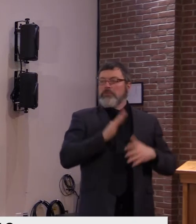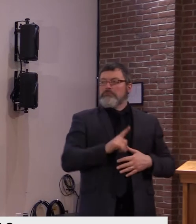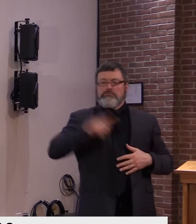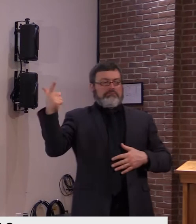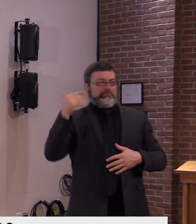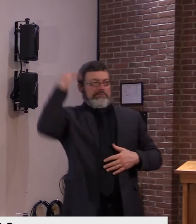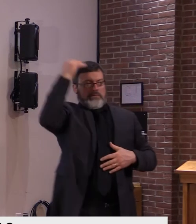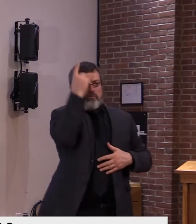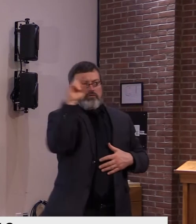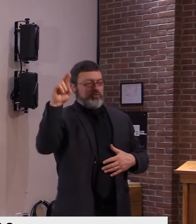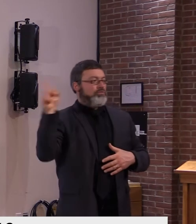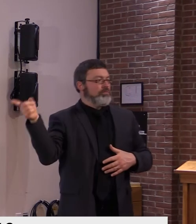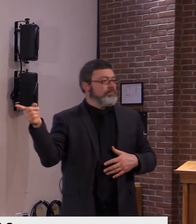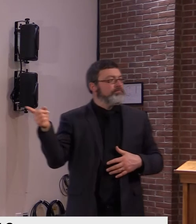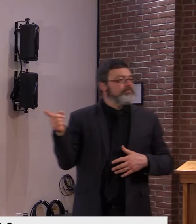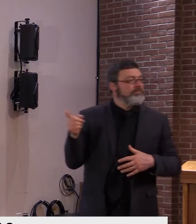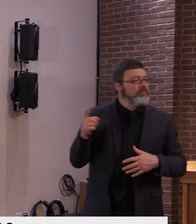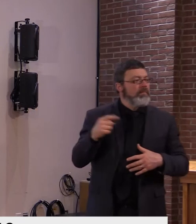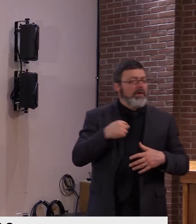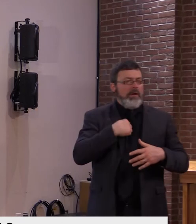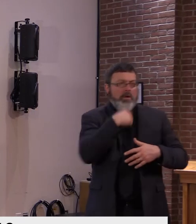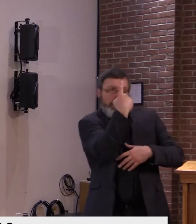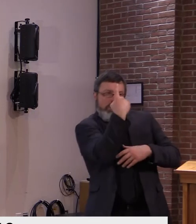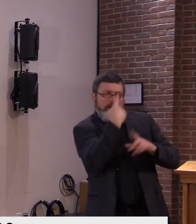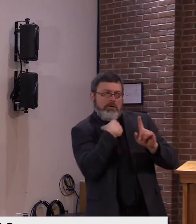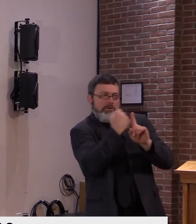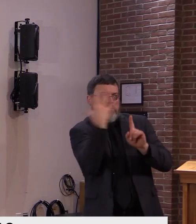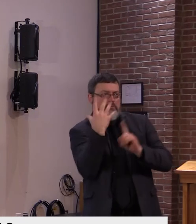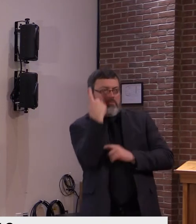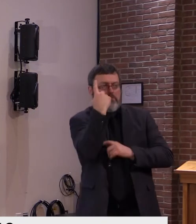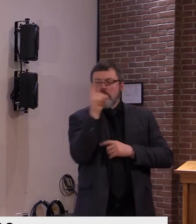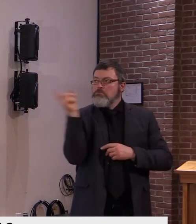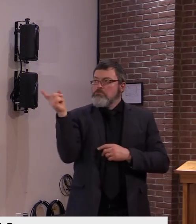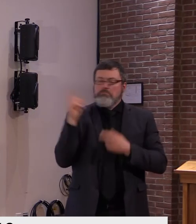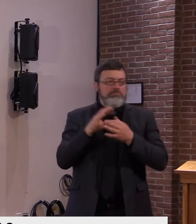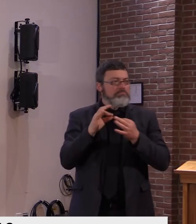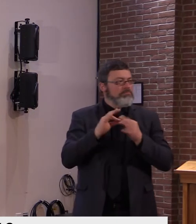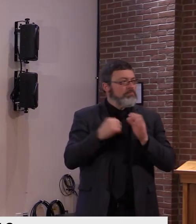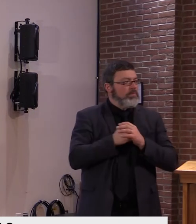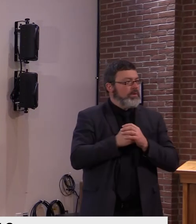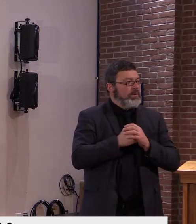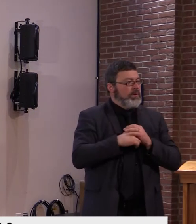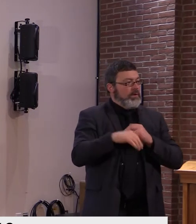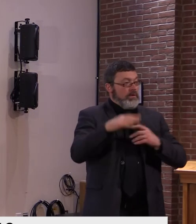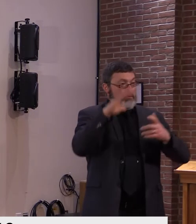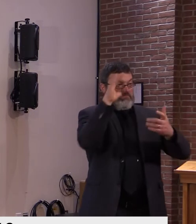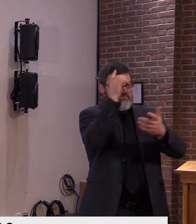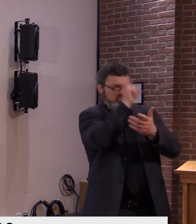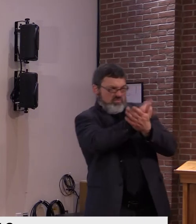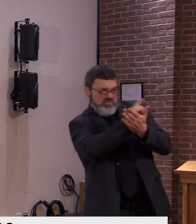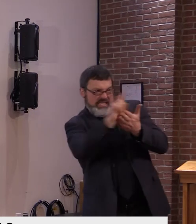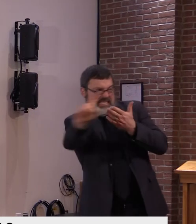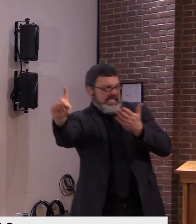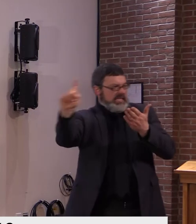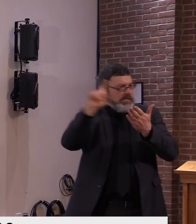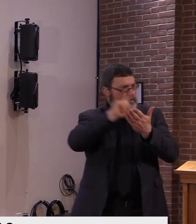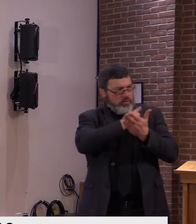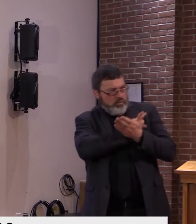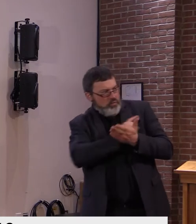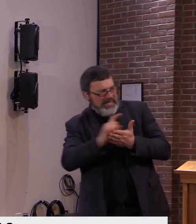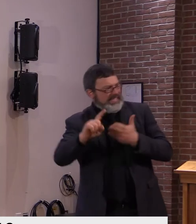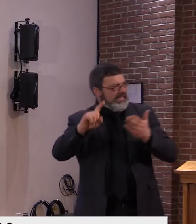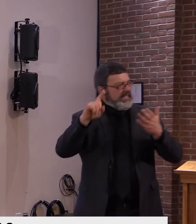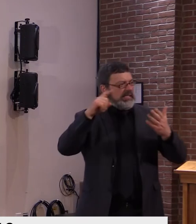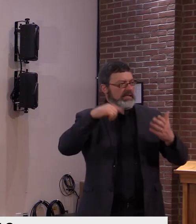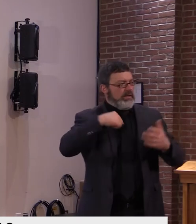And the only thing to add is we're also, on an ongoing weekly basis, augmenting our contact tracing workforce.